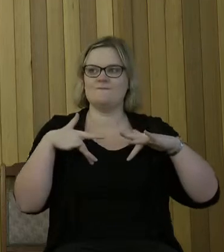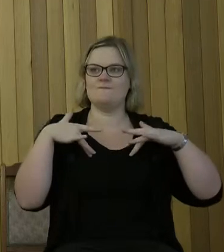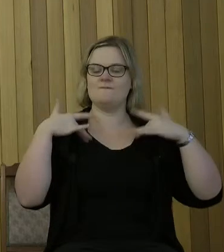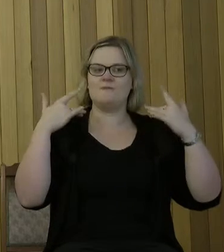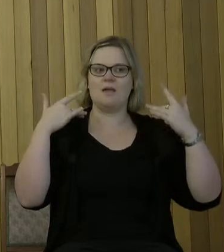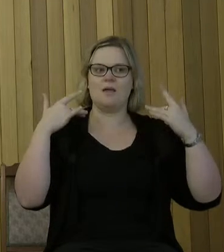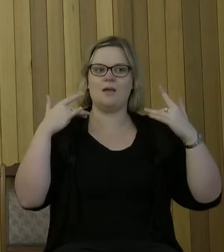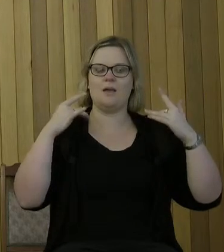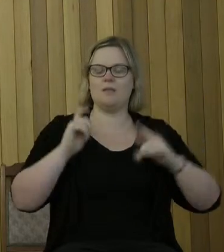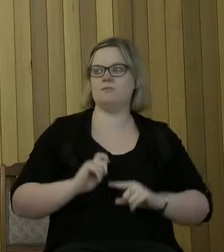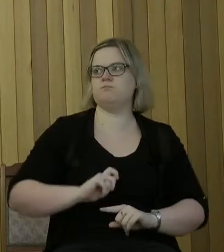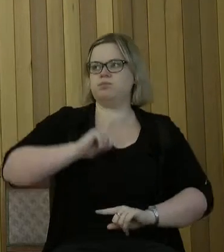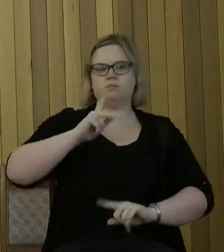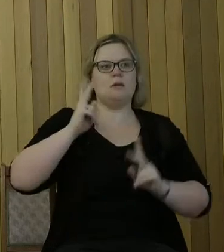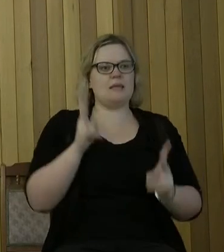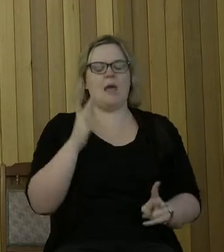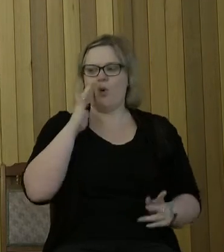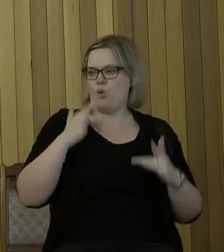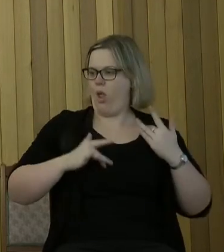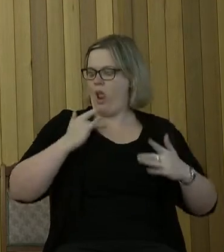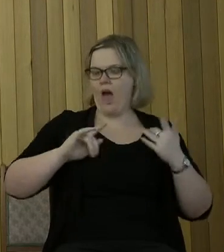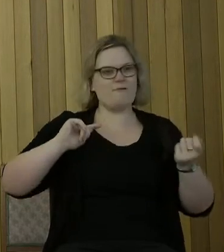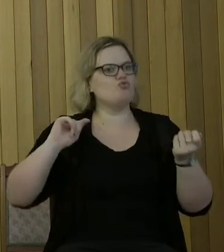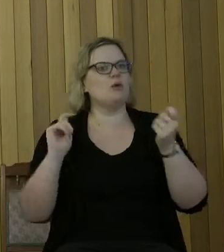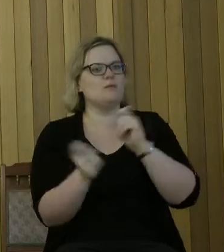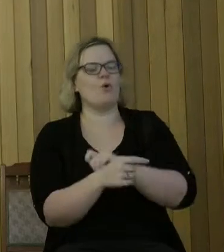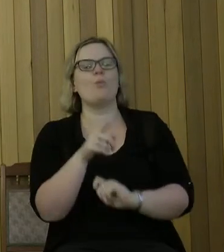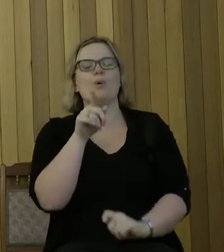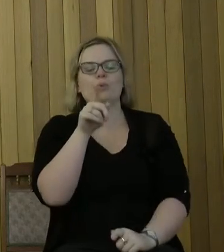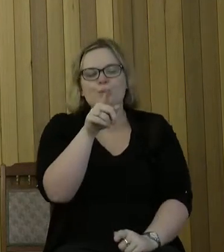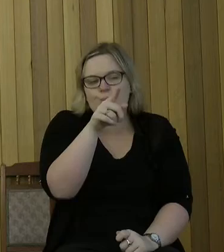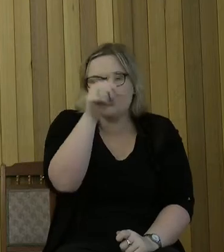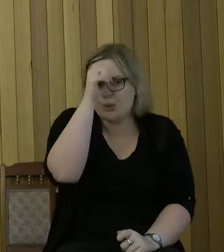in your mind, when it's transformed, you know his will.